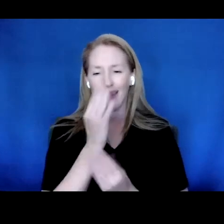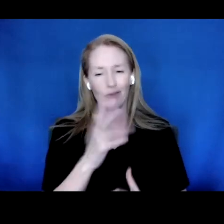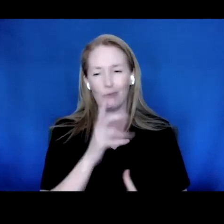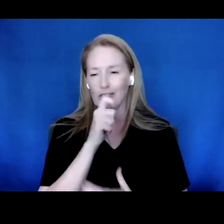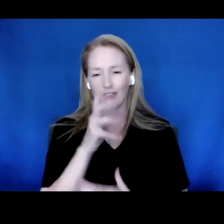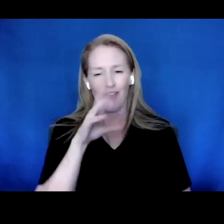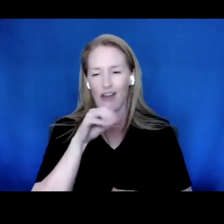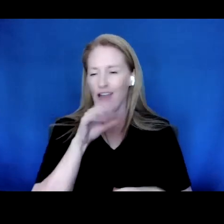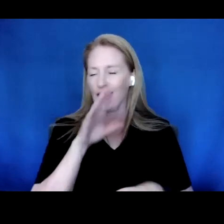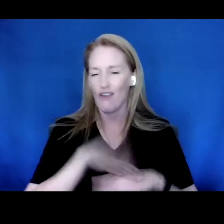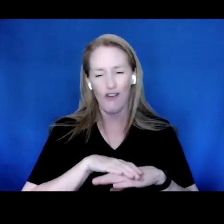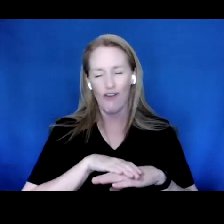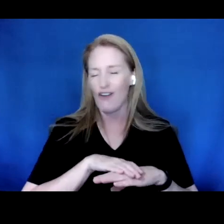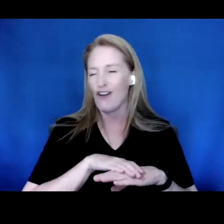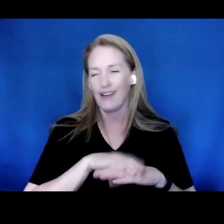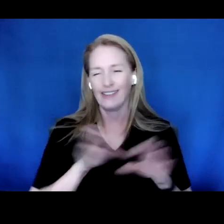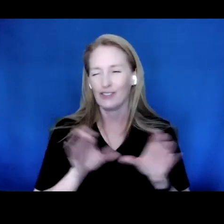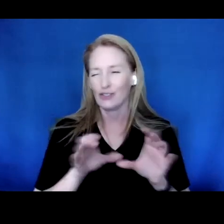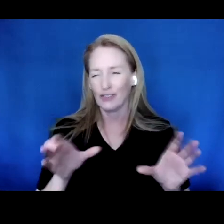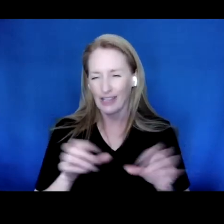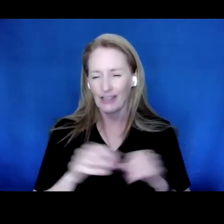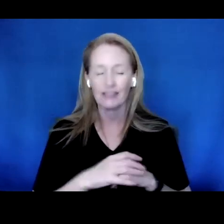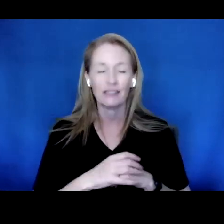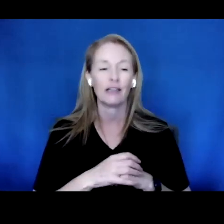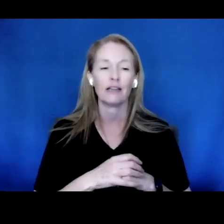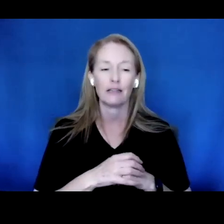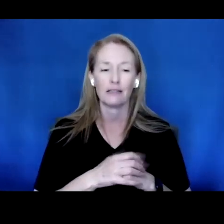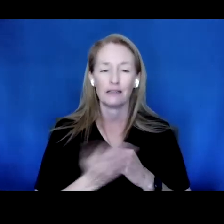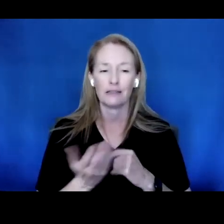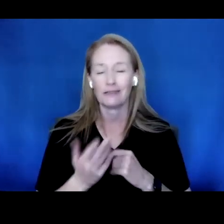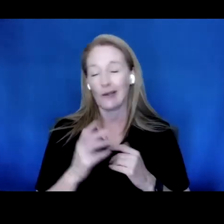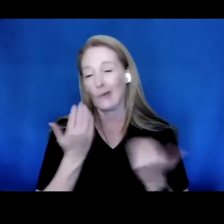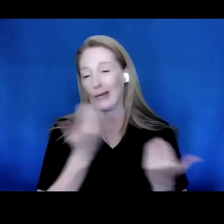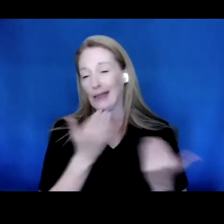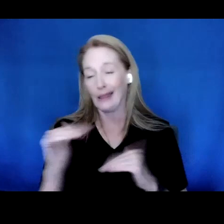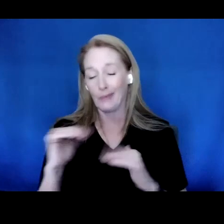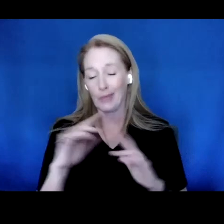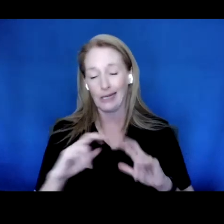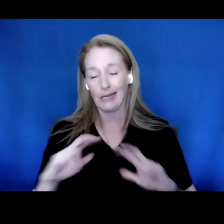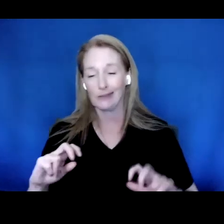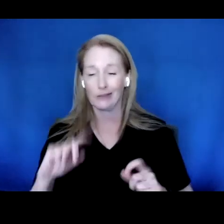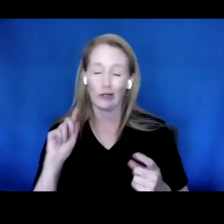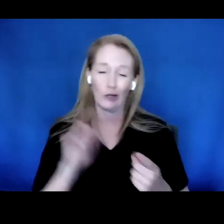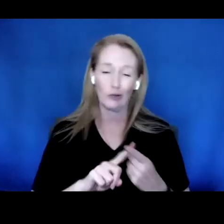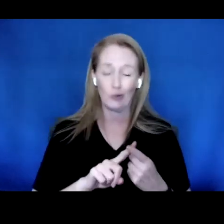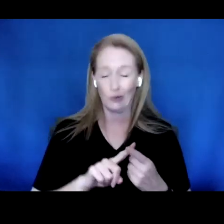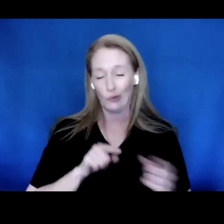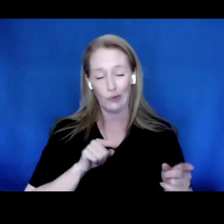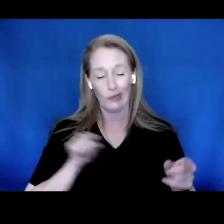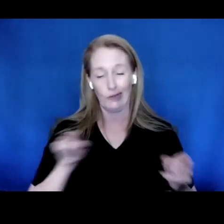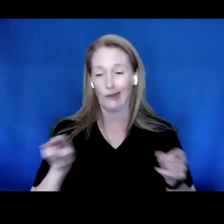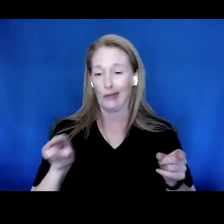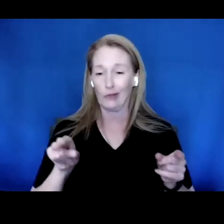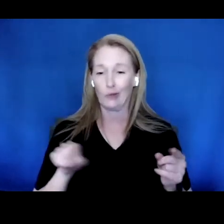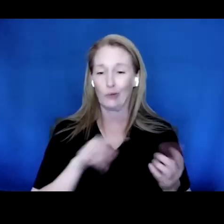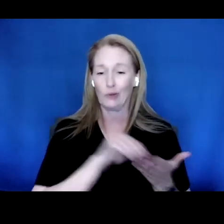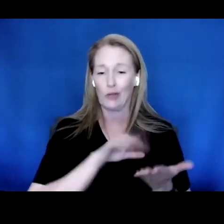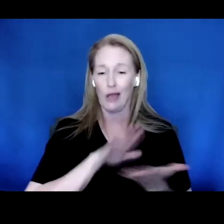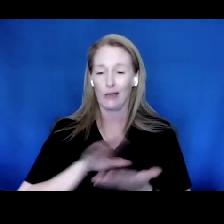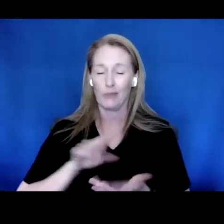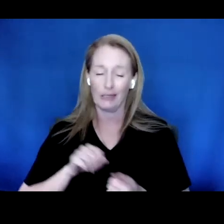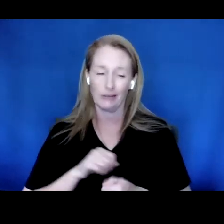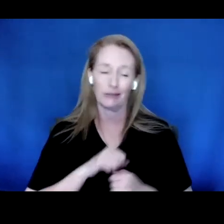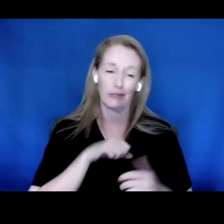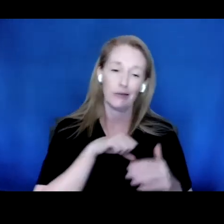And since we limited this analysis to basing all of our findings off of those two documents, that's why we really weren't able to